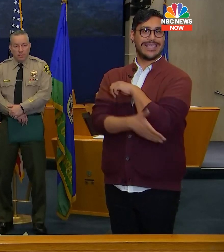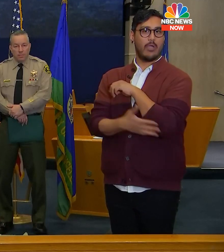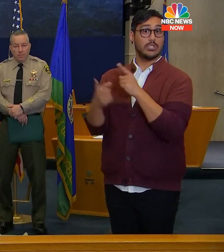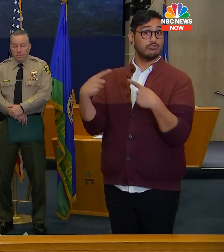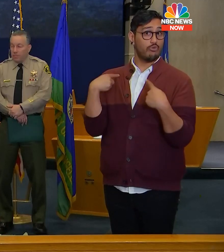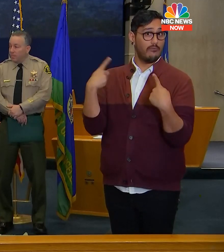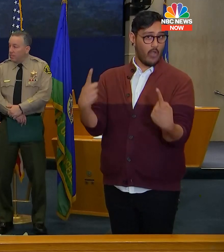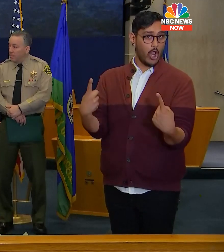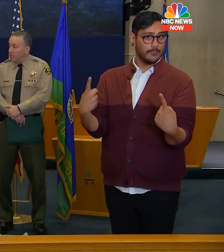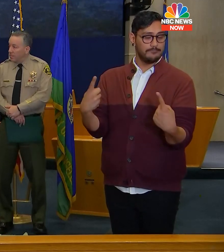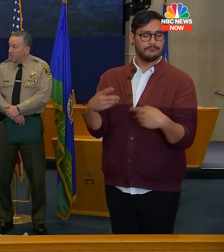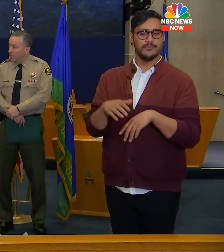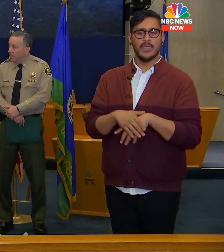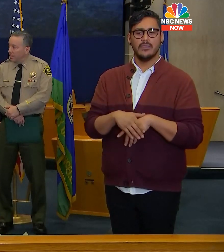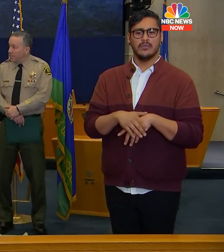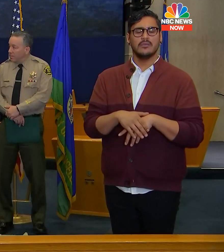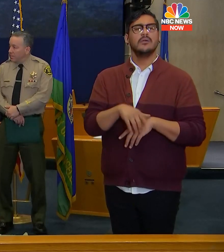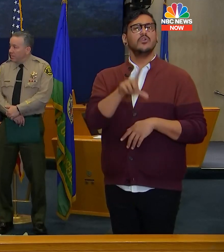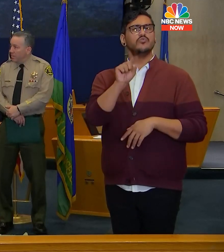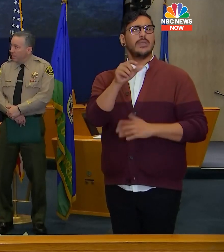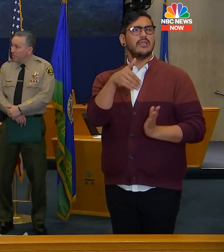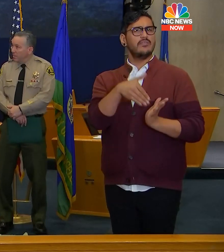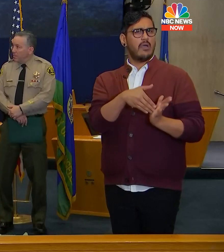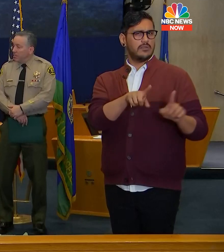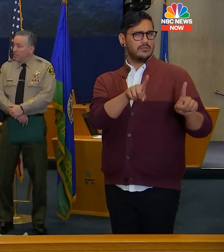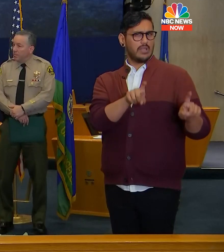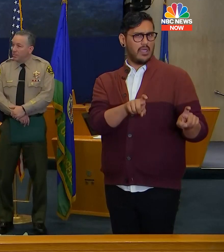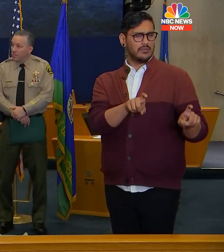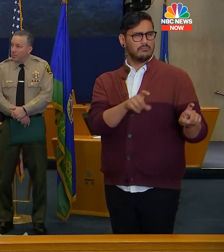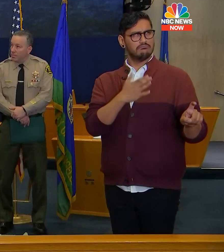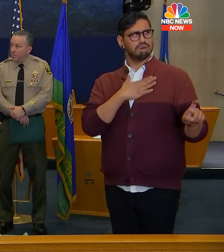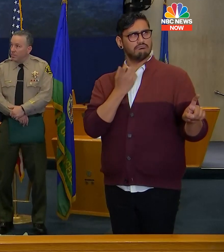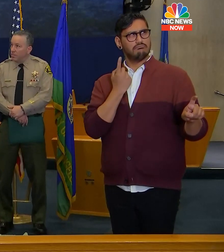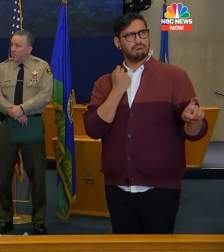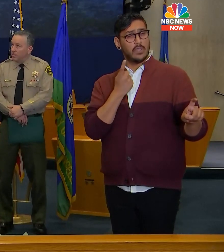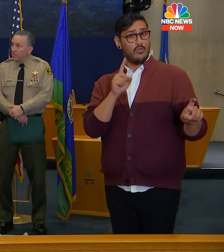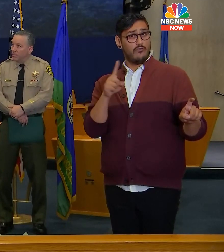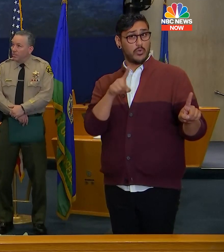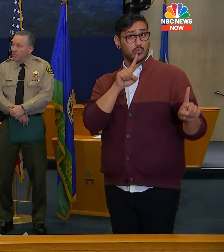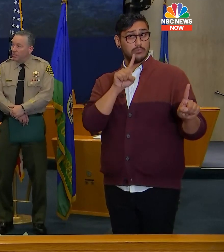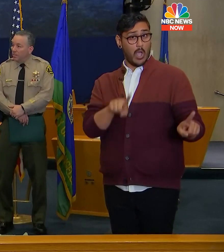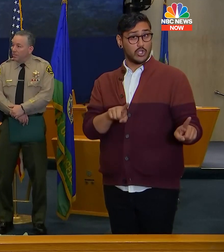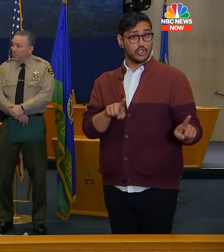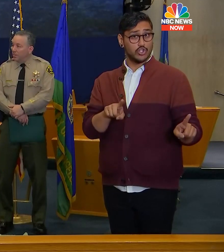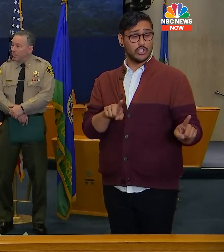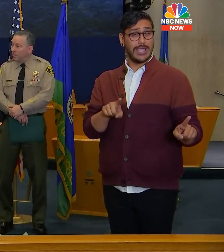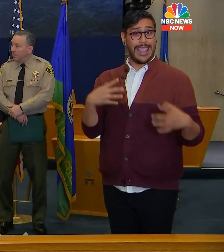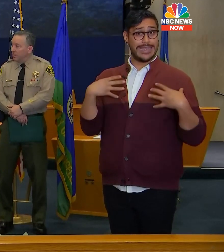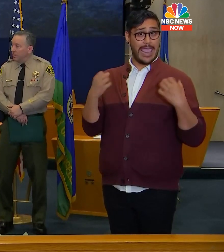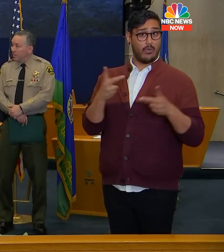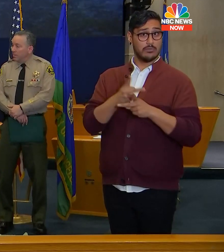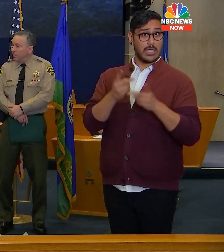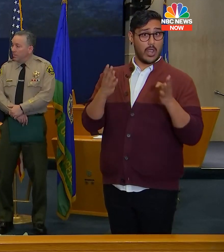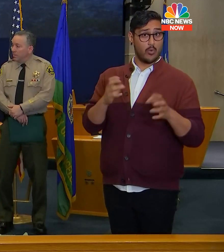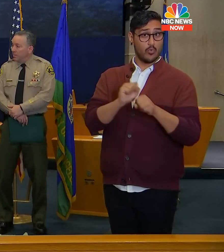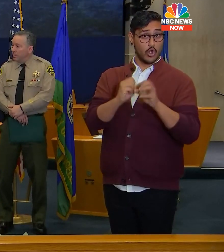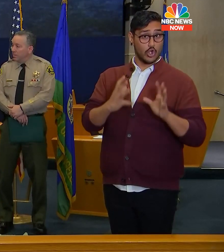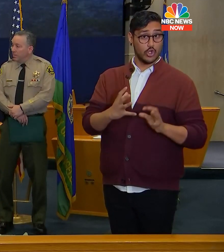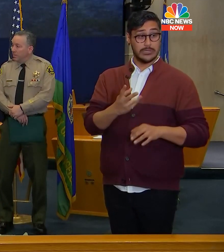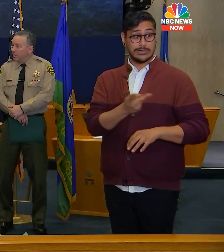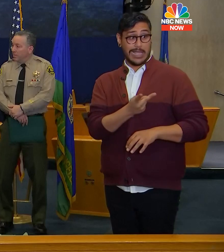And then regarding the 20,000 tests, do I understand correctly that first responders and healthcare workers will be tested